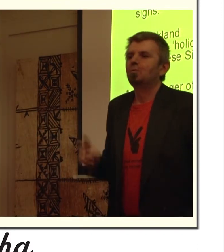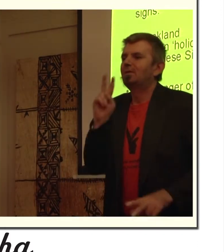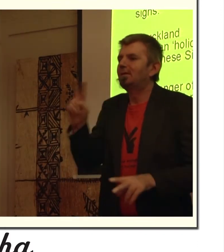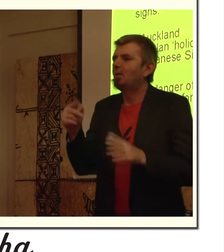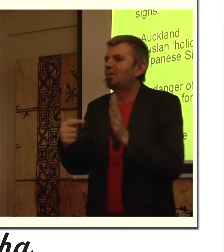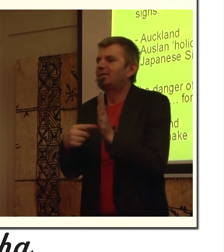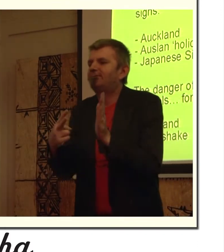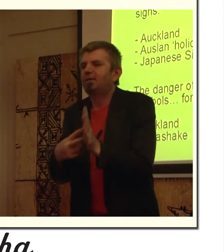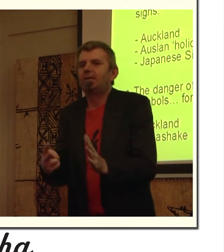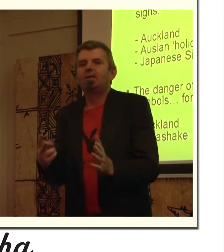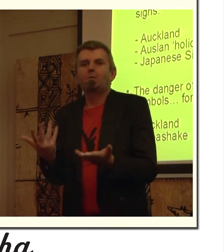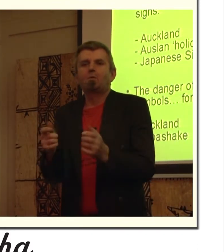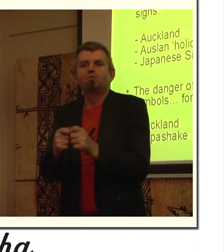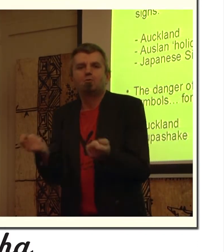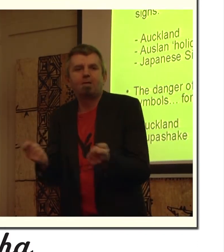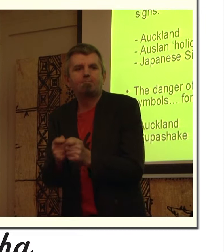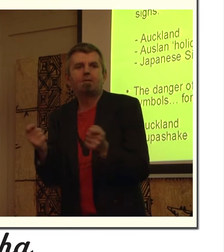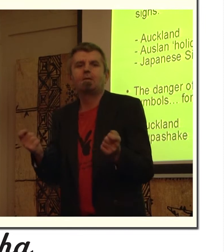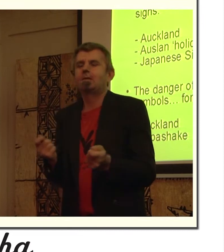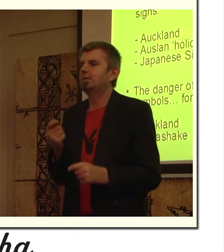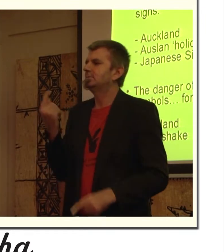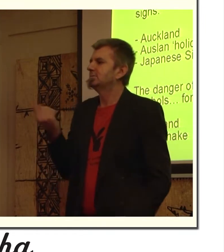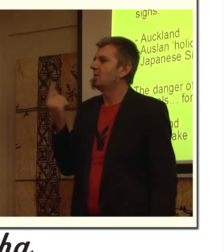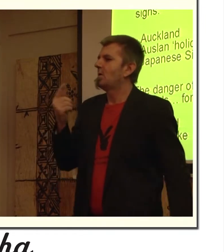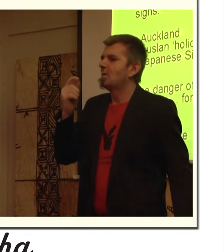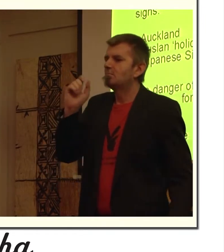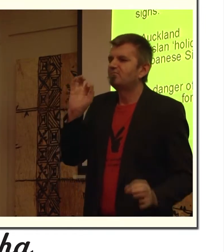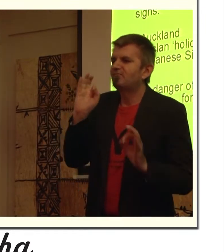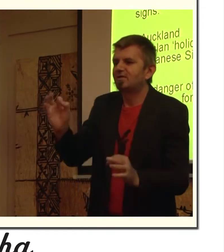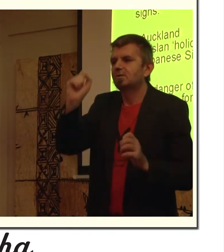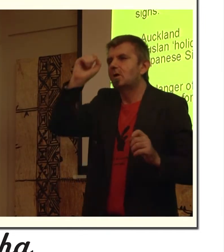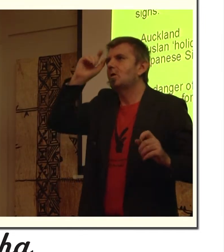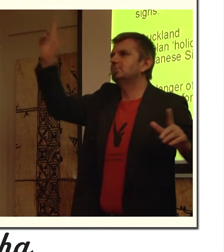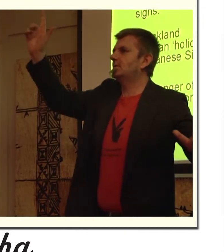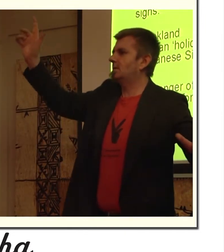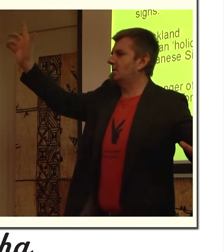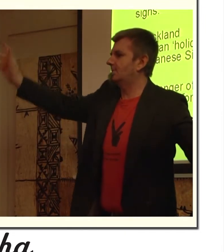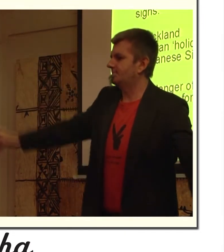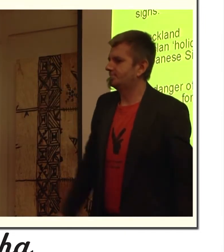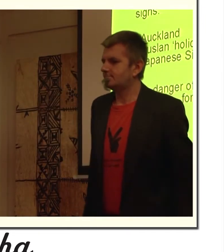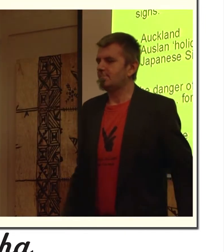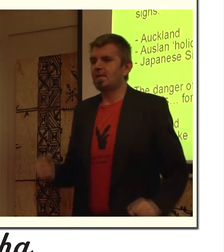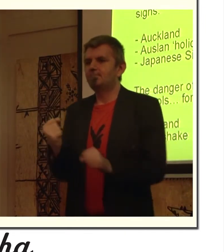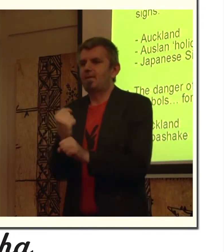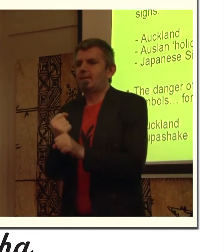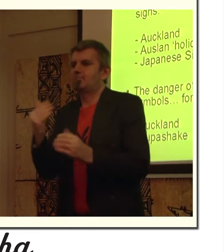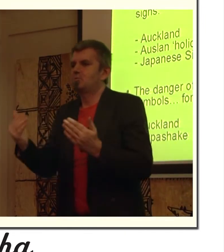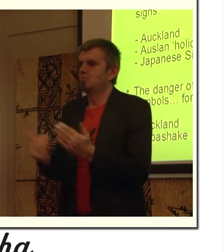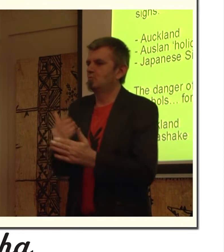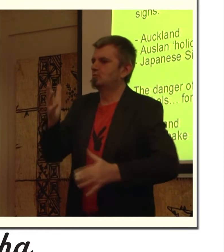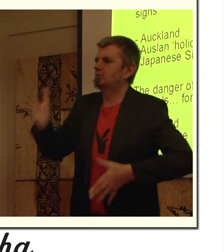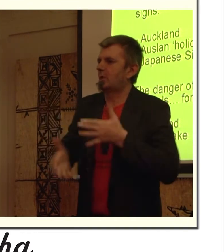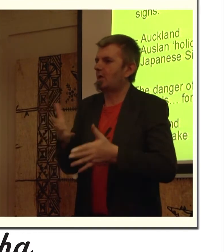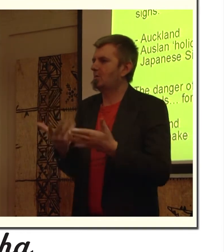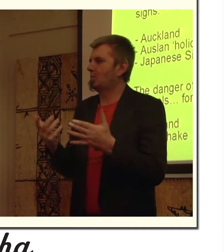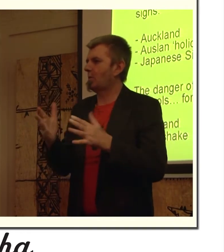Sometimes I see people making up signs, like for TV, you'll see it in TV or newspaper or and that somebody comes up with this brilliant